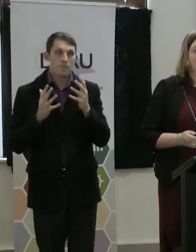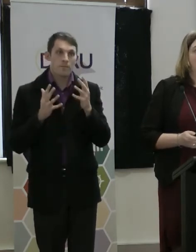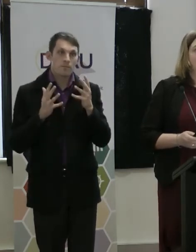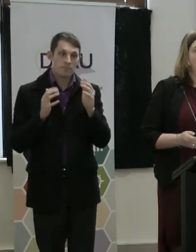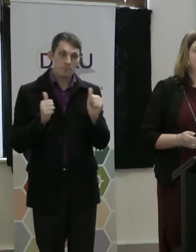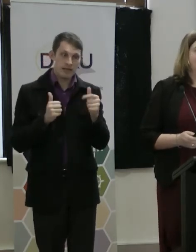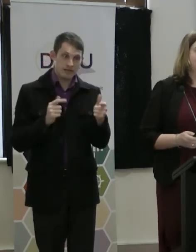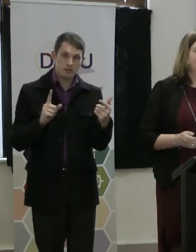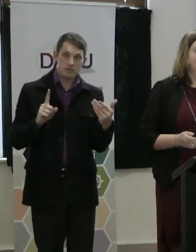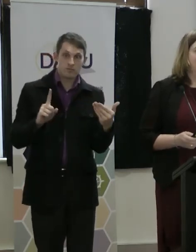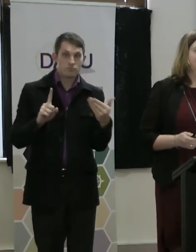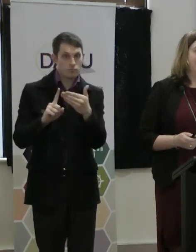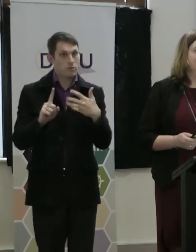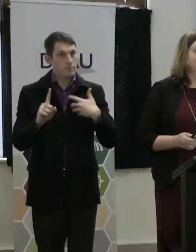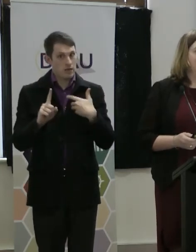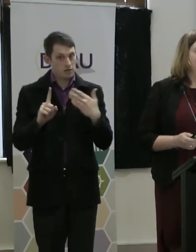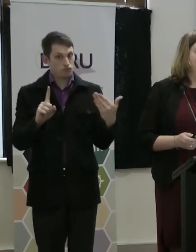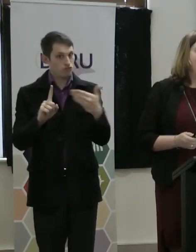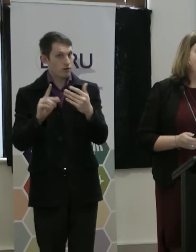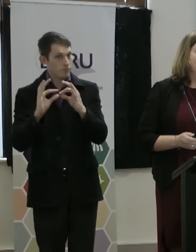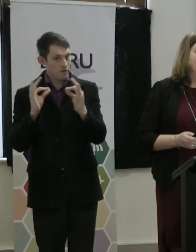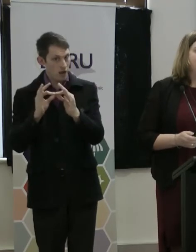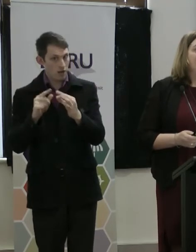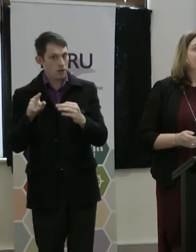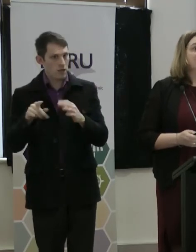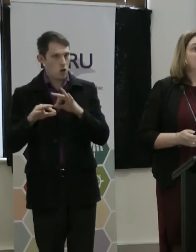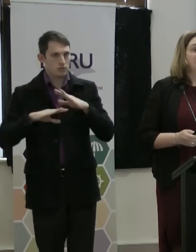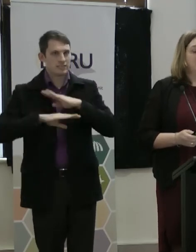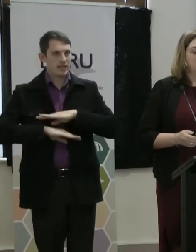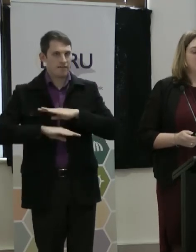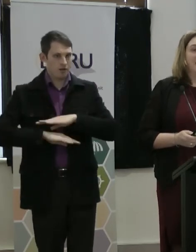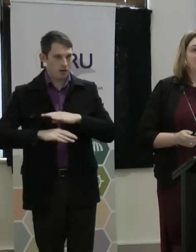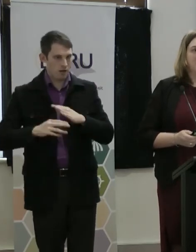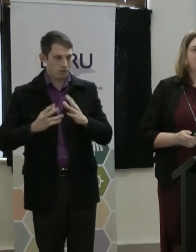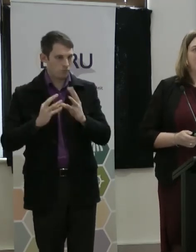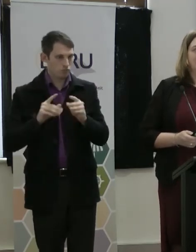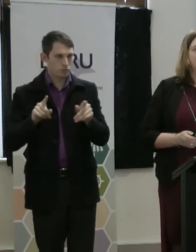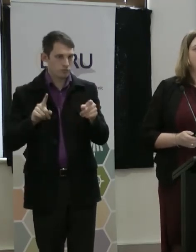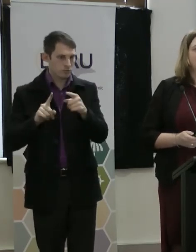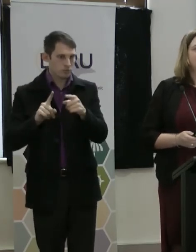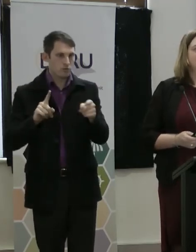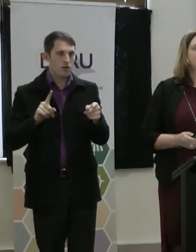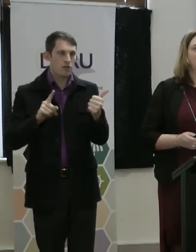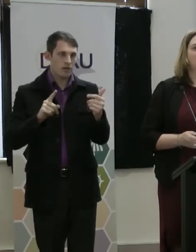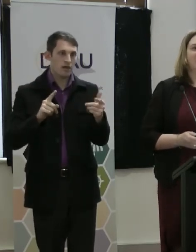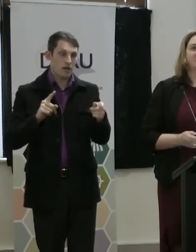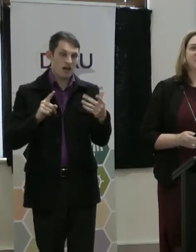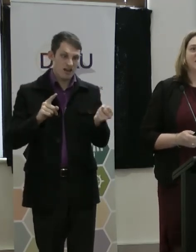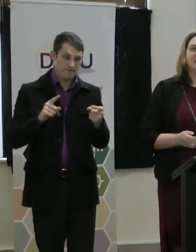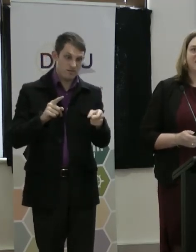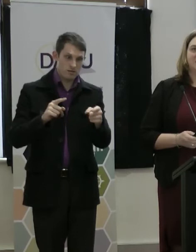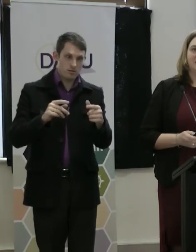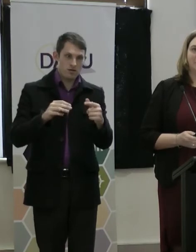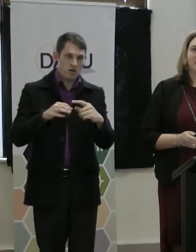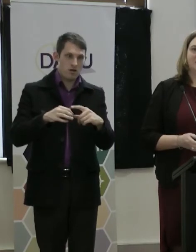that and they've not received a satisfactory answer from the provider. And so what then forms part of the complaint issue, in addition to the quality of